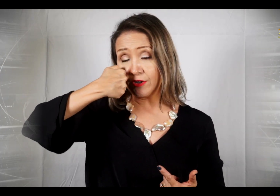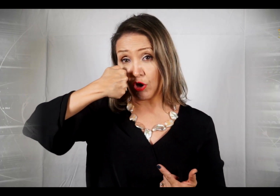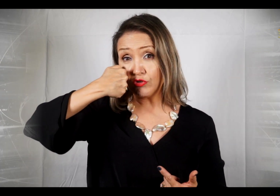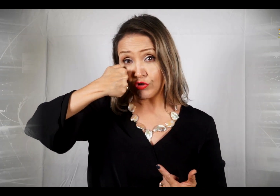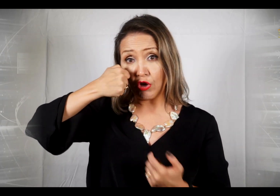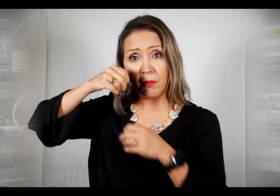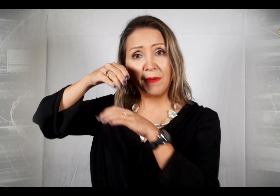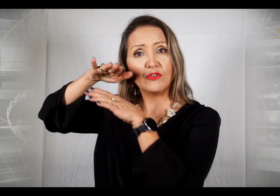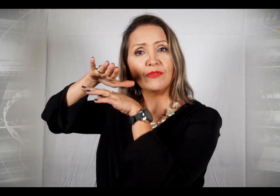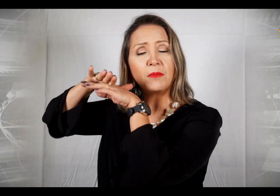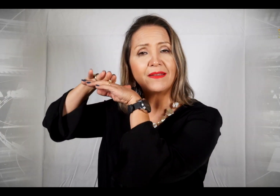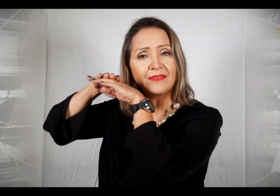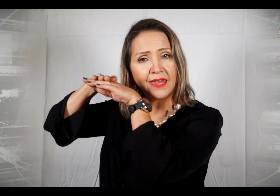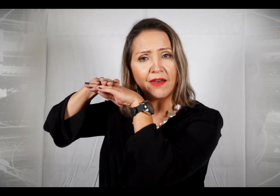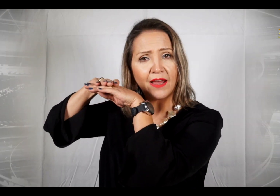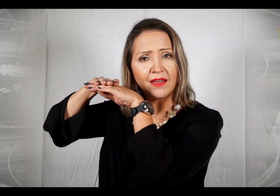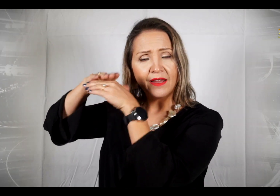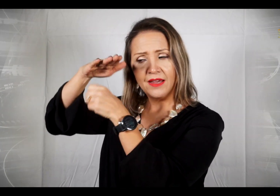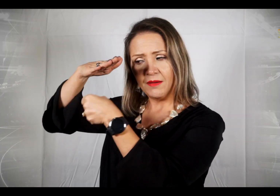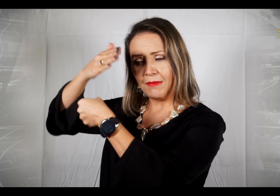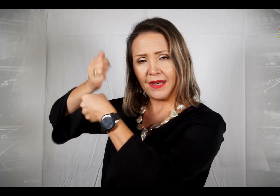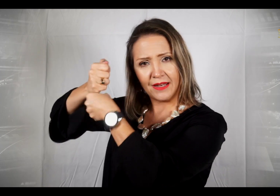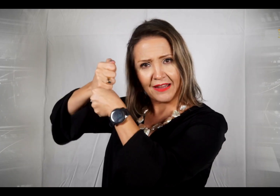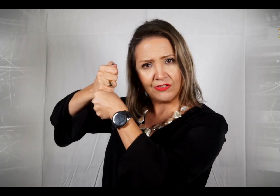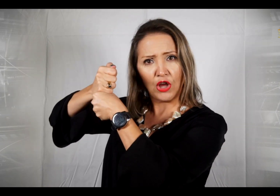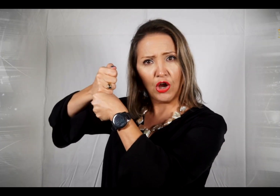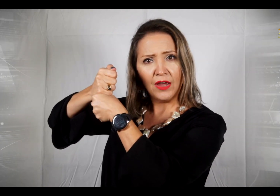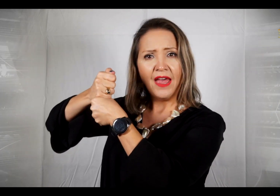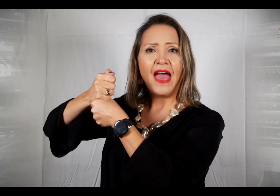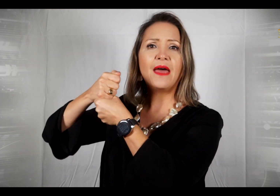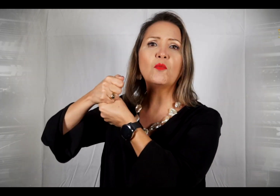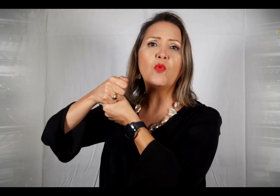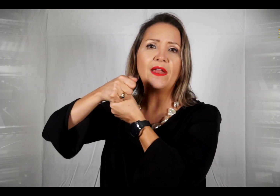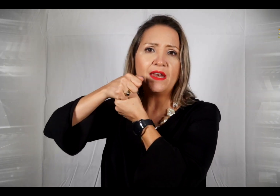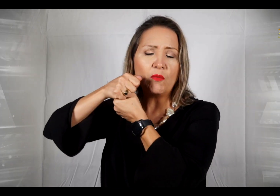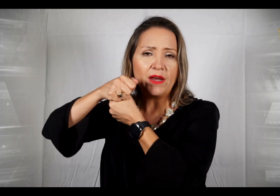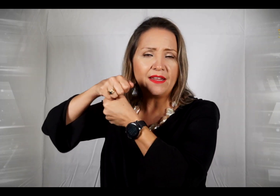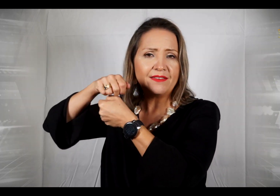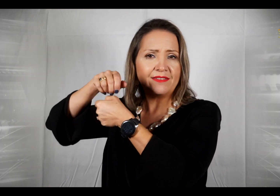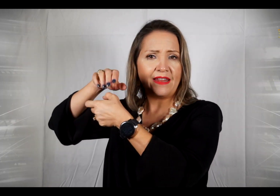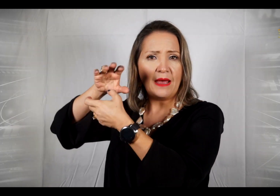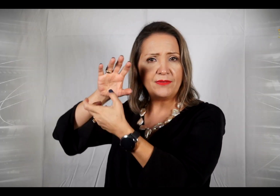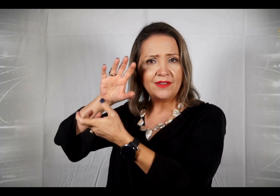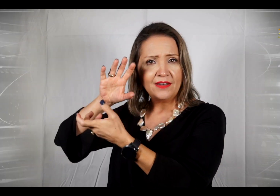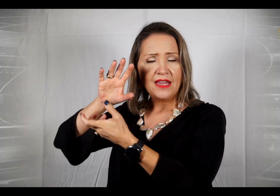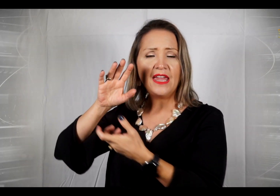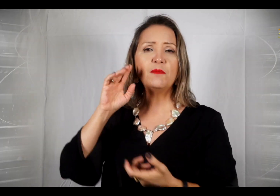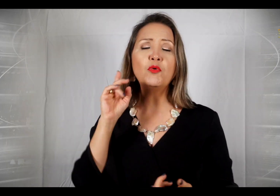got stuck because of the mascara, made it get stuck, and when it snapped, it